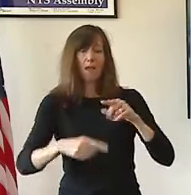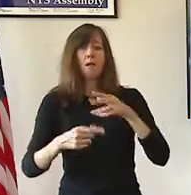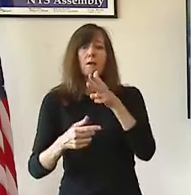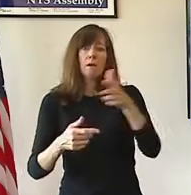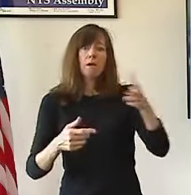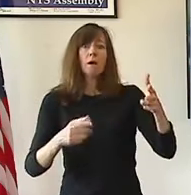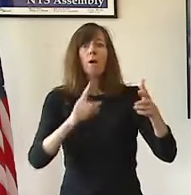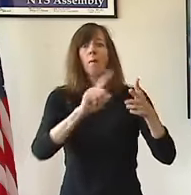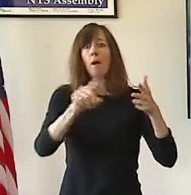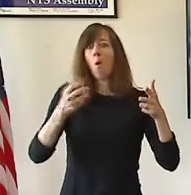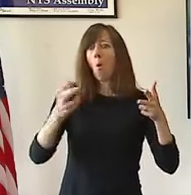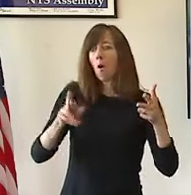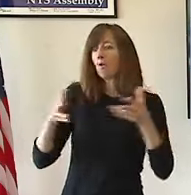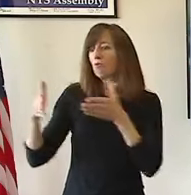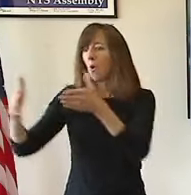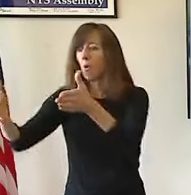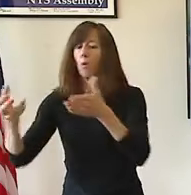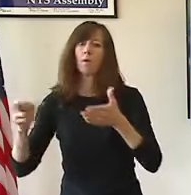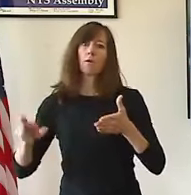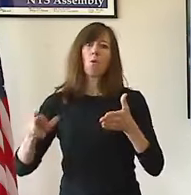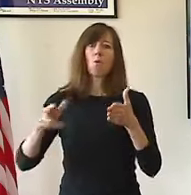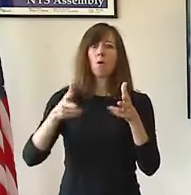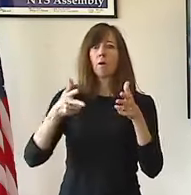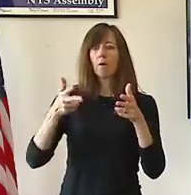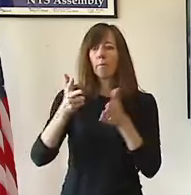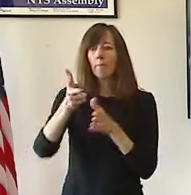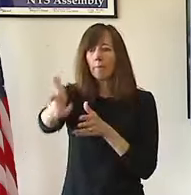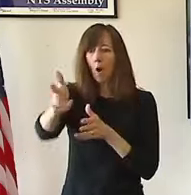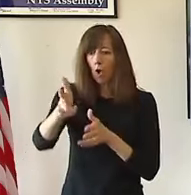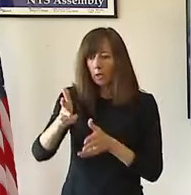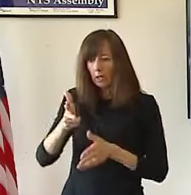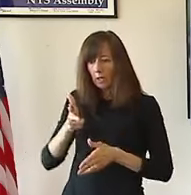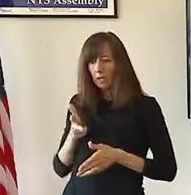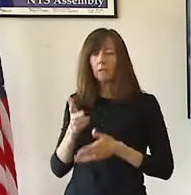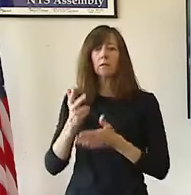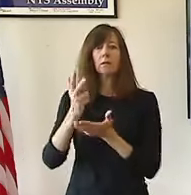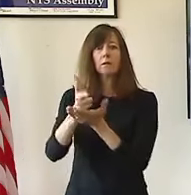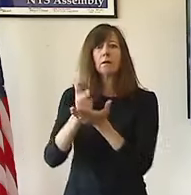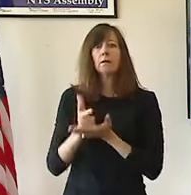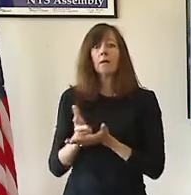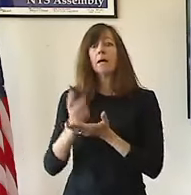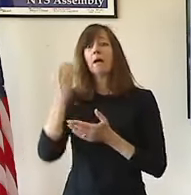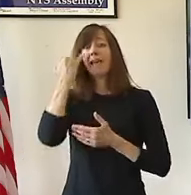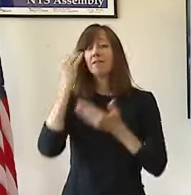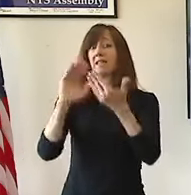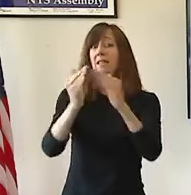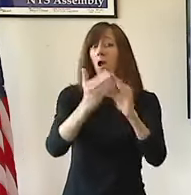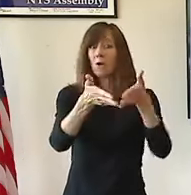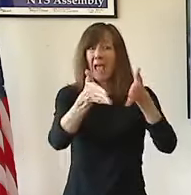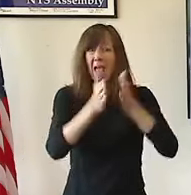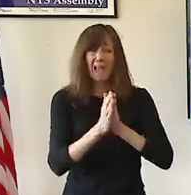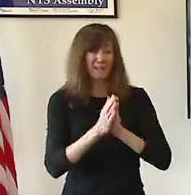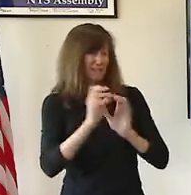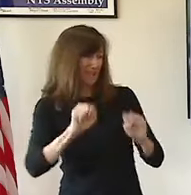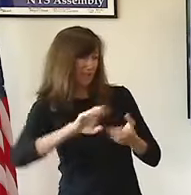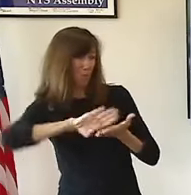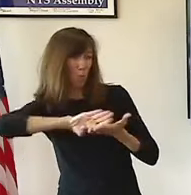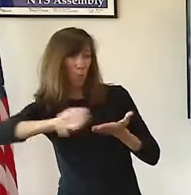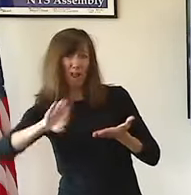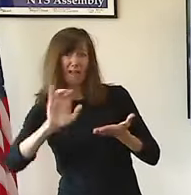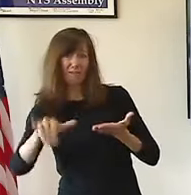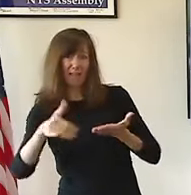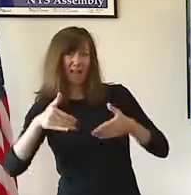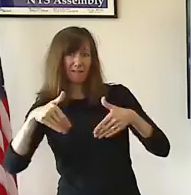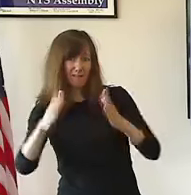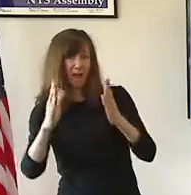an entire roadway, if the municipality has asked for it, I'm signing on Monday an executive order that will waive those local regulations and